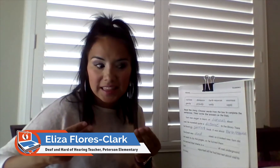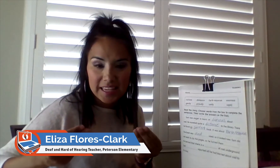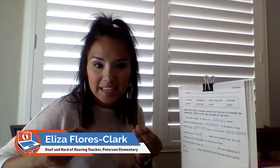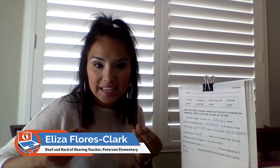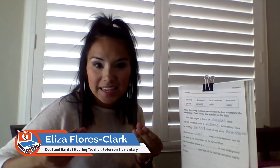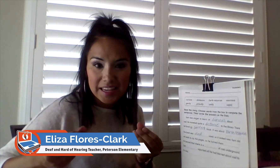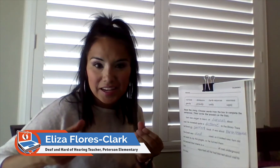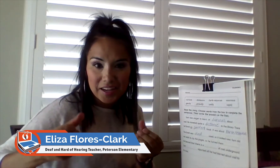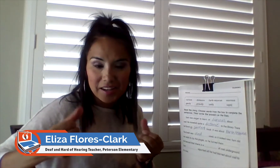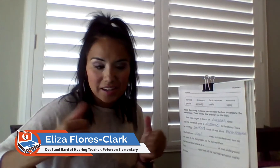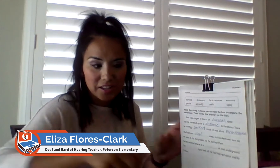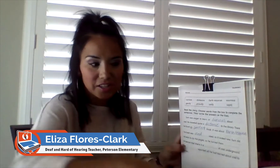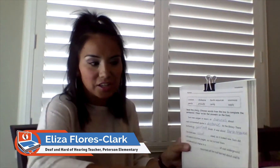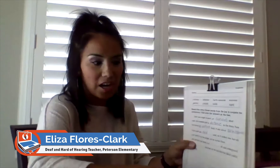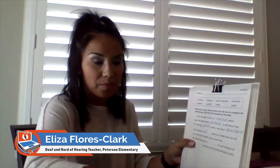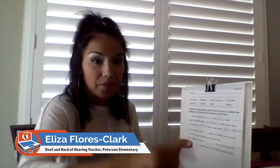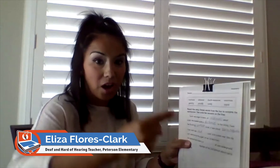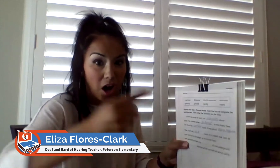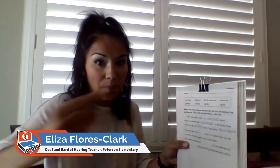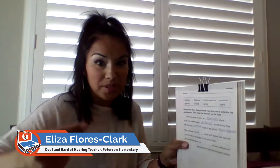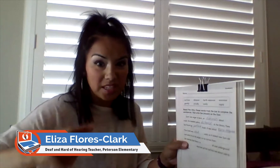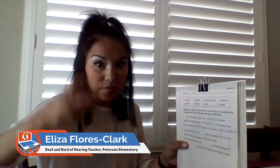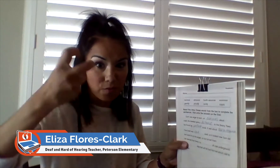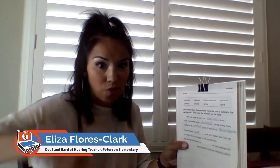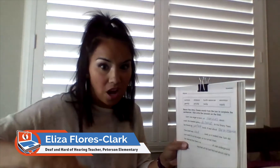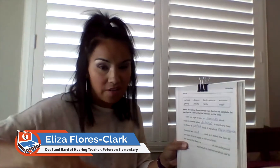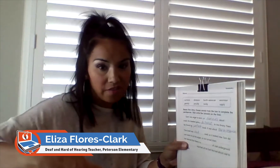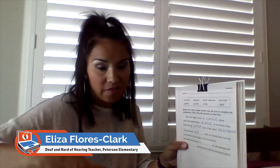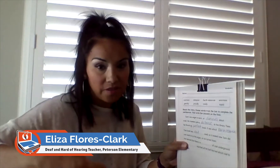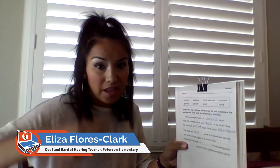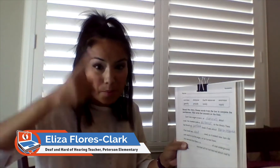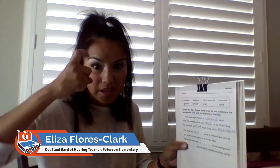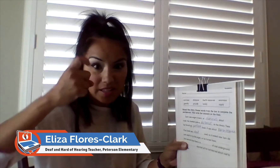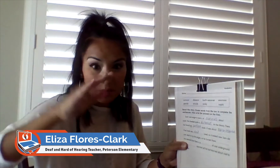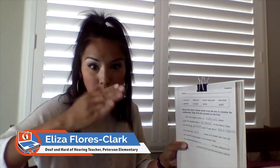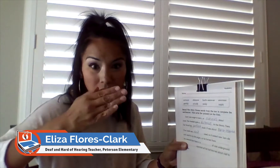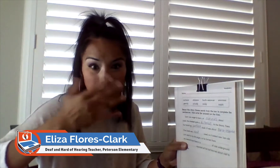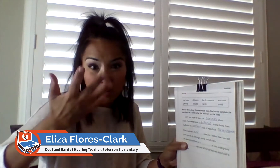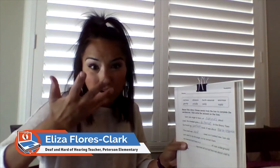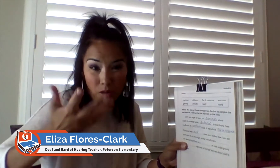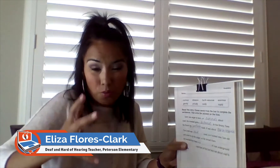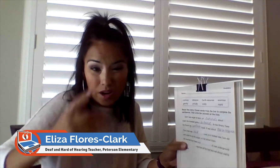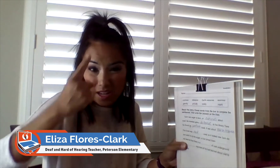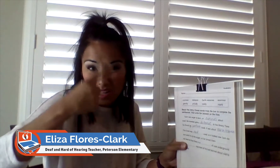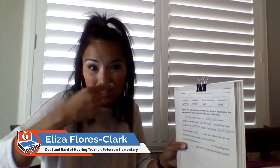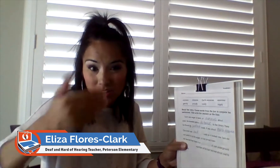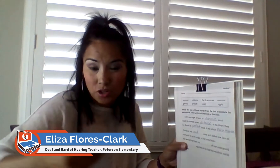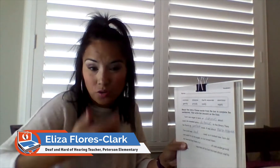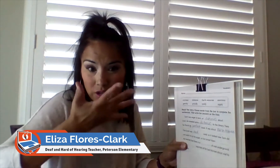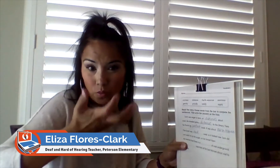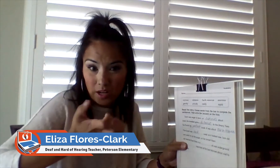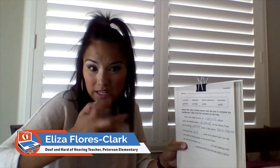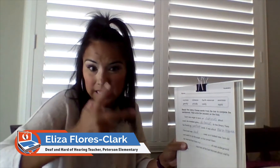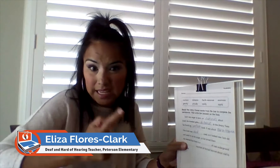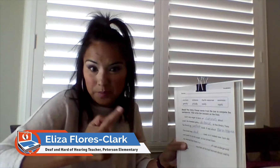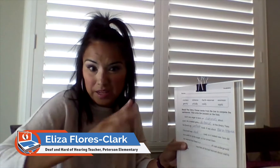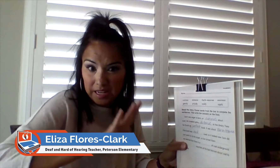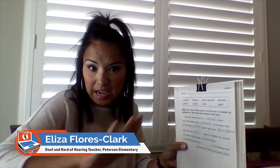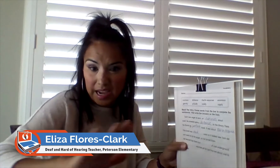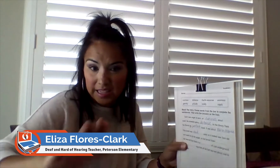gently. Good job. The opposite of rough, because the book already it looked new. He wanted to keep it nice and